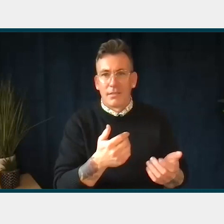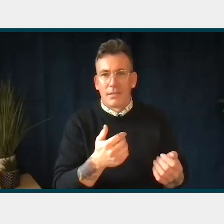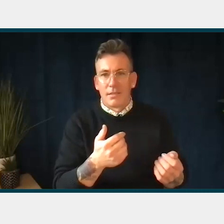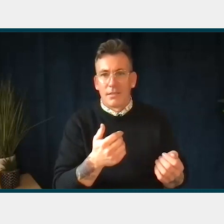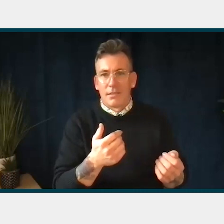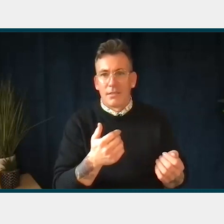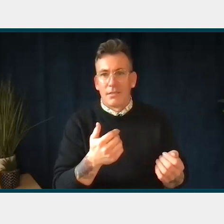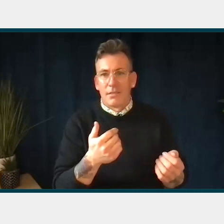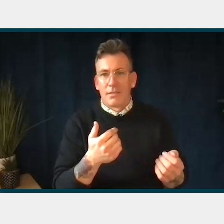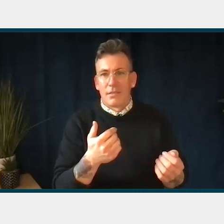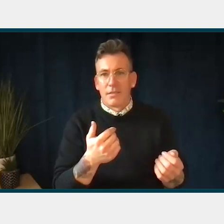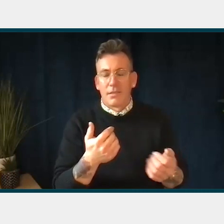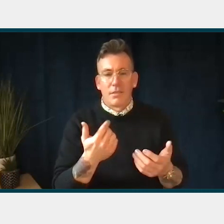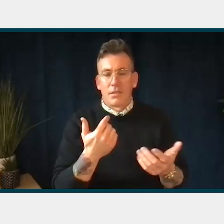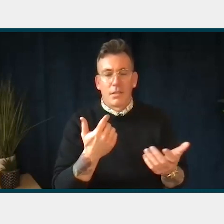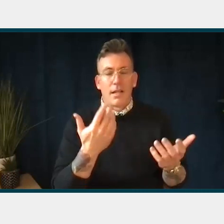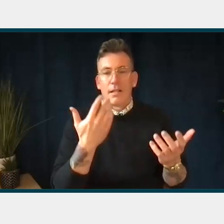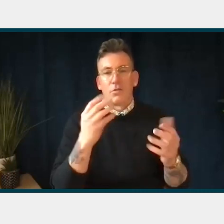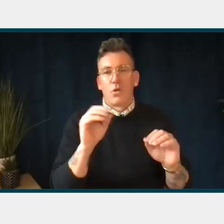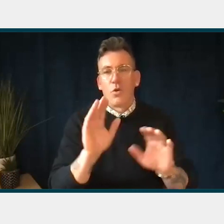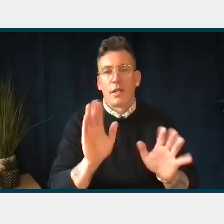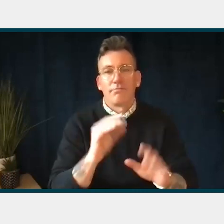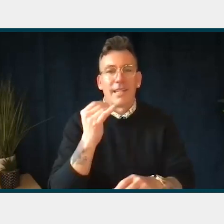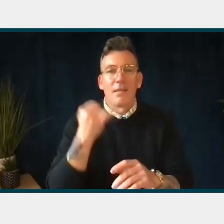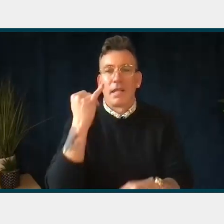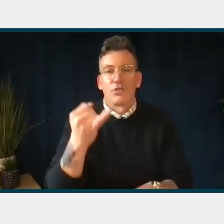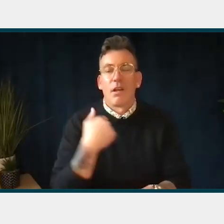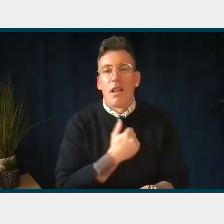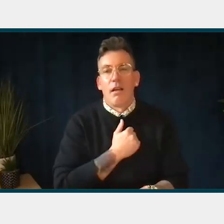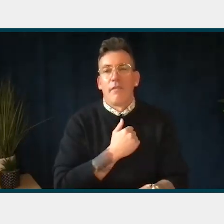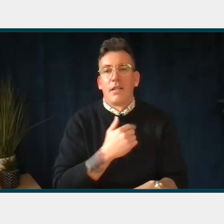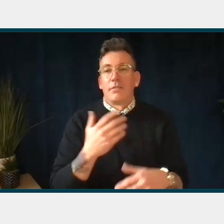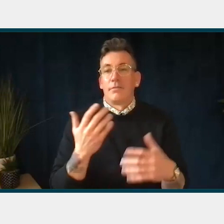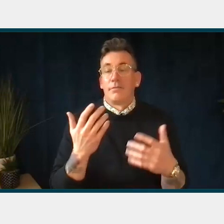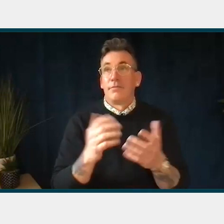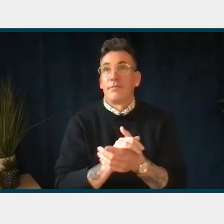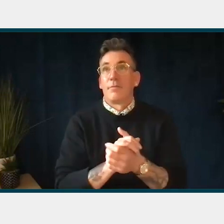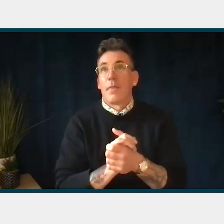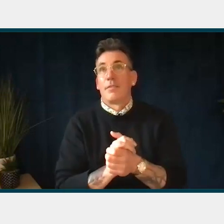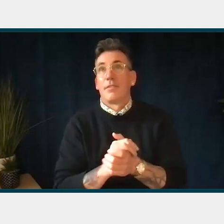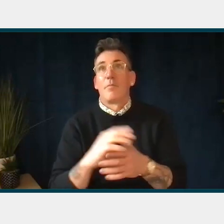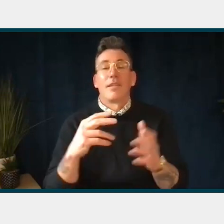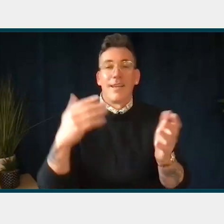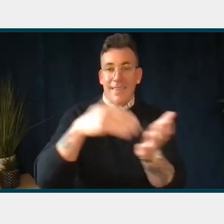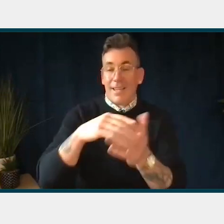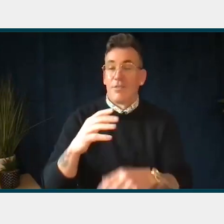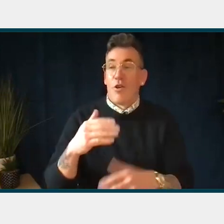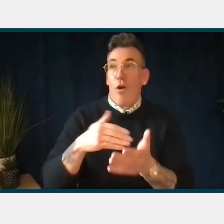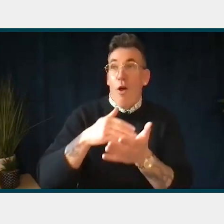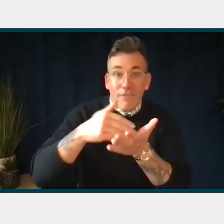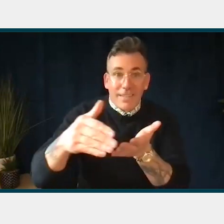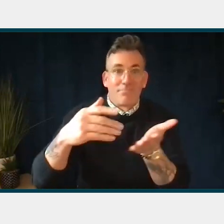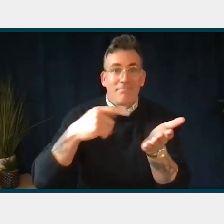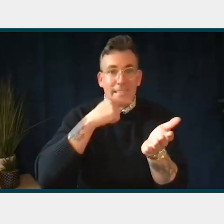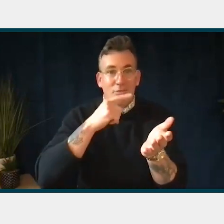So to have them without that part of their identity, I mean, no, I can't imagine it. I love it.